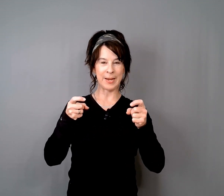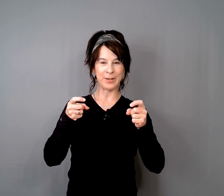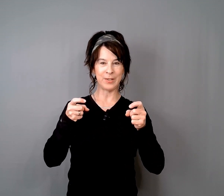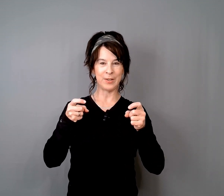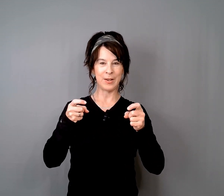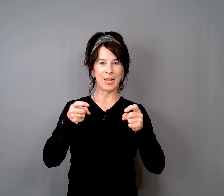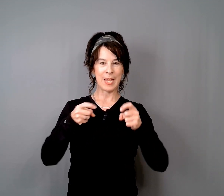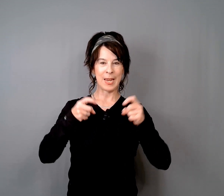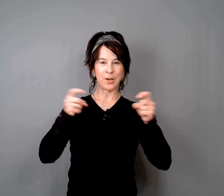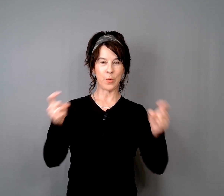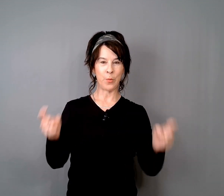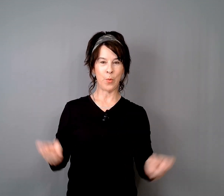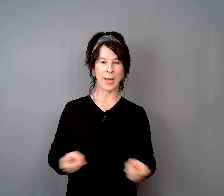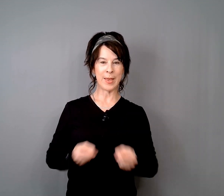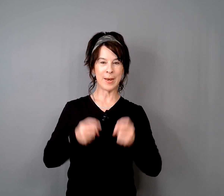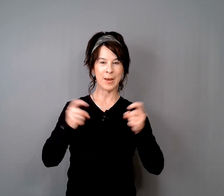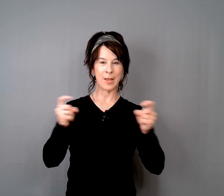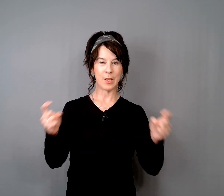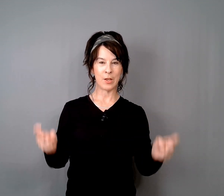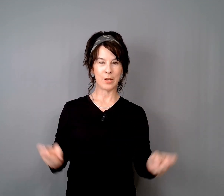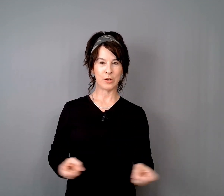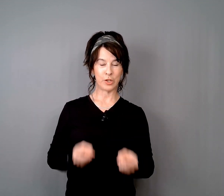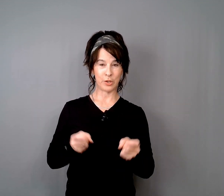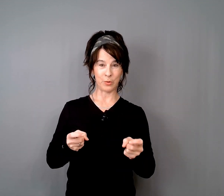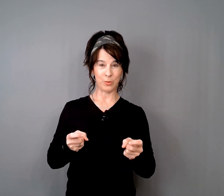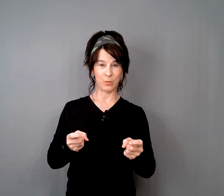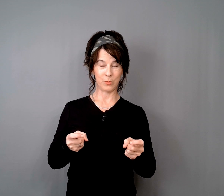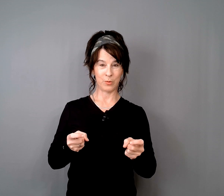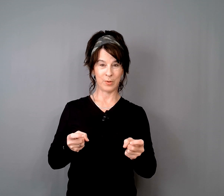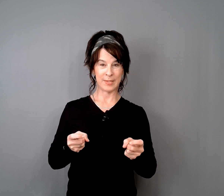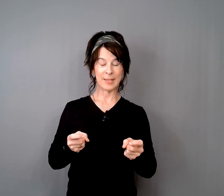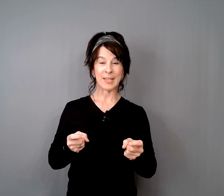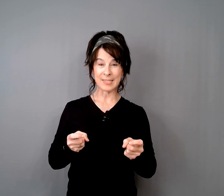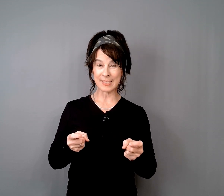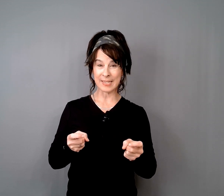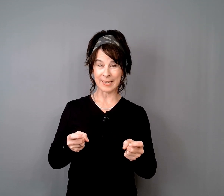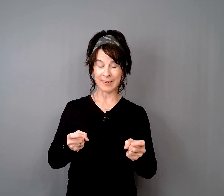higher and go 1, 2. That's sin.